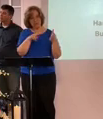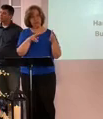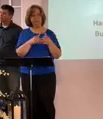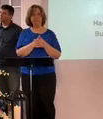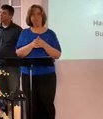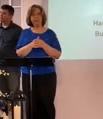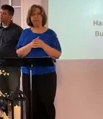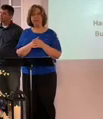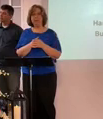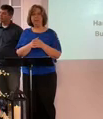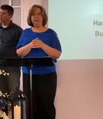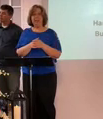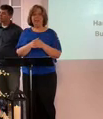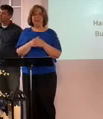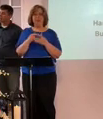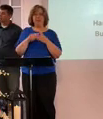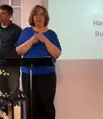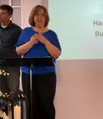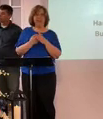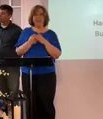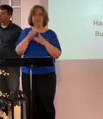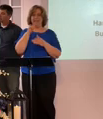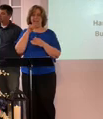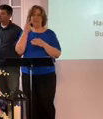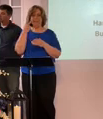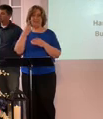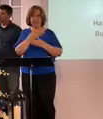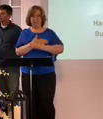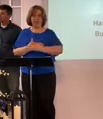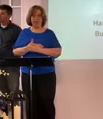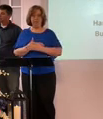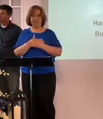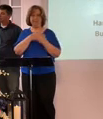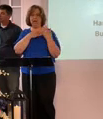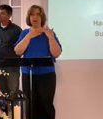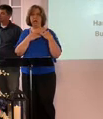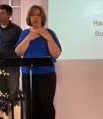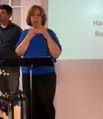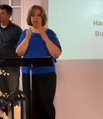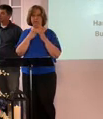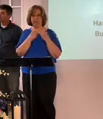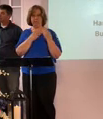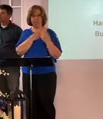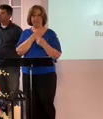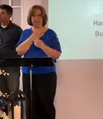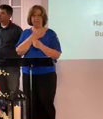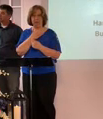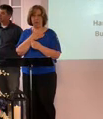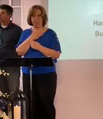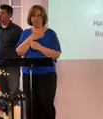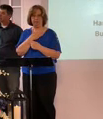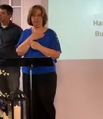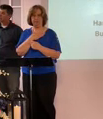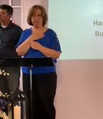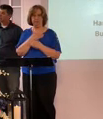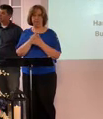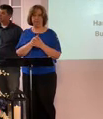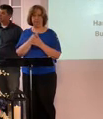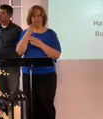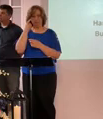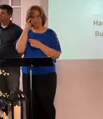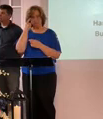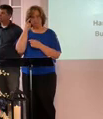very early on didn't see a heartbeat, and I was scheduled for a DNC just to what was supposed to